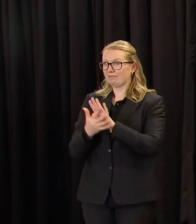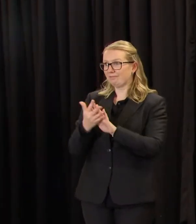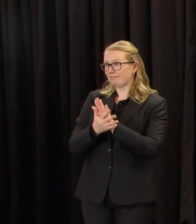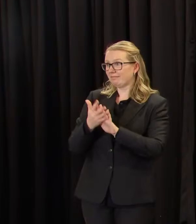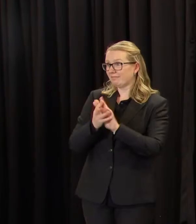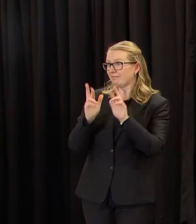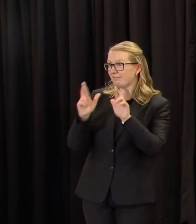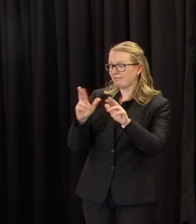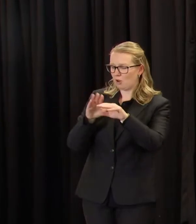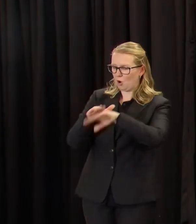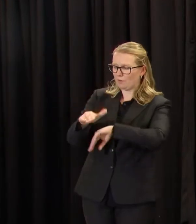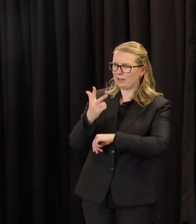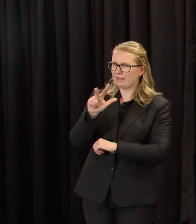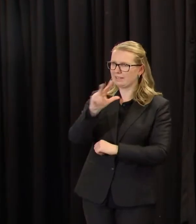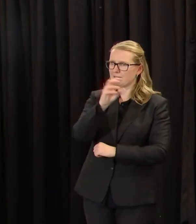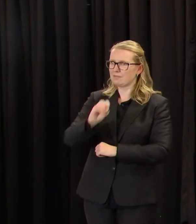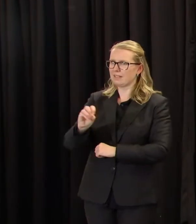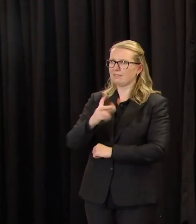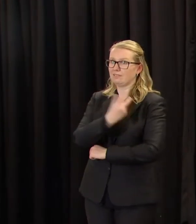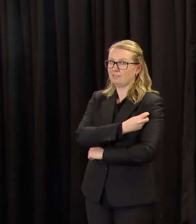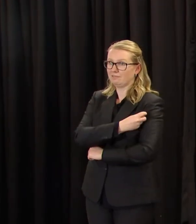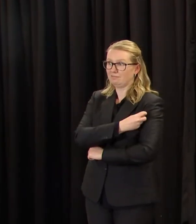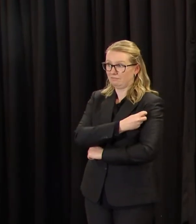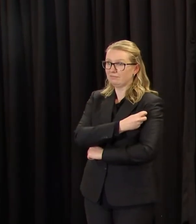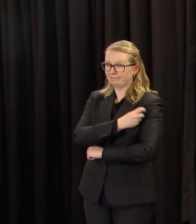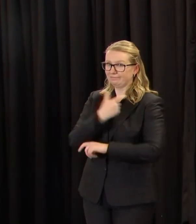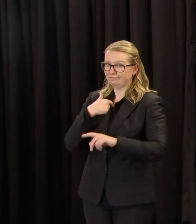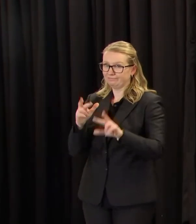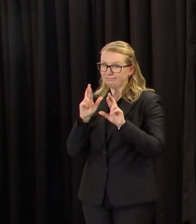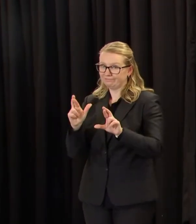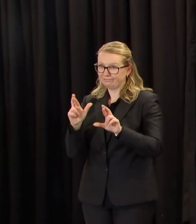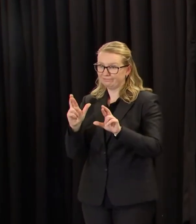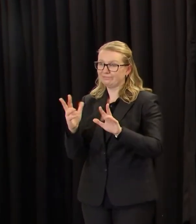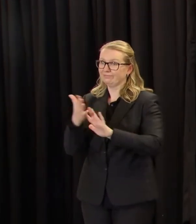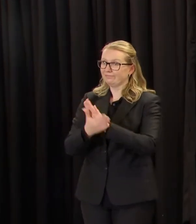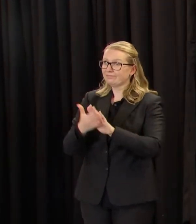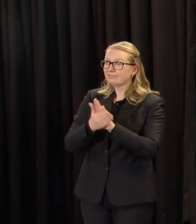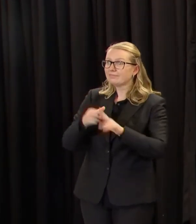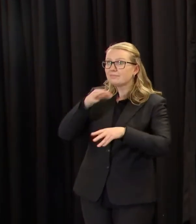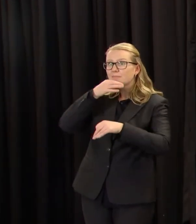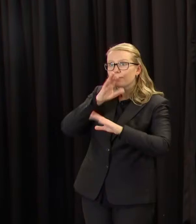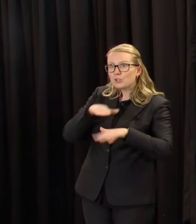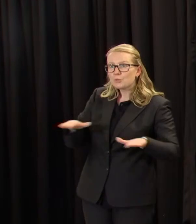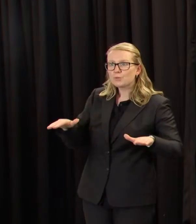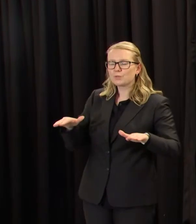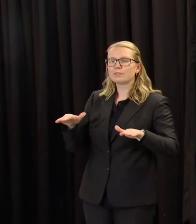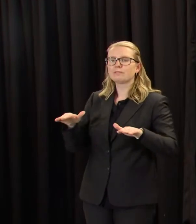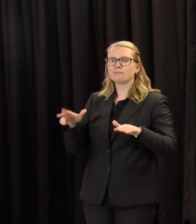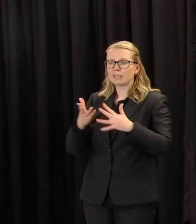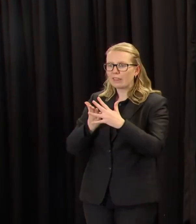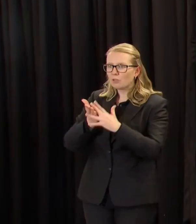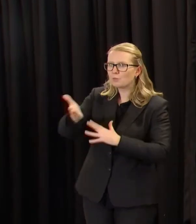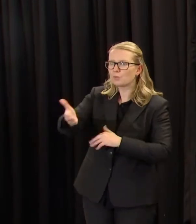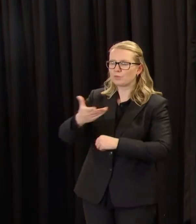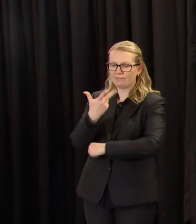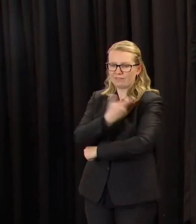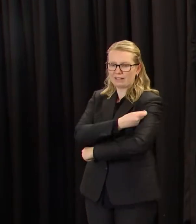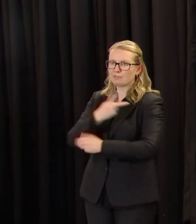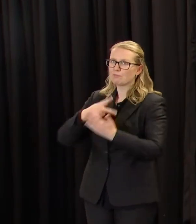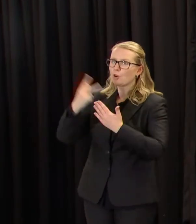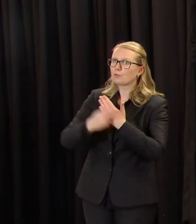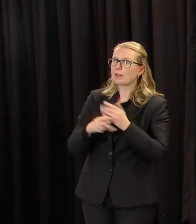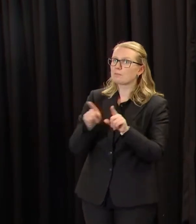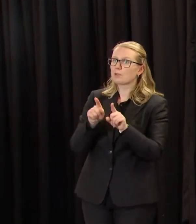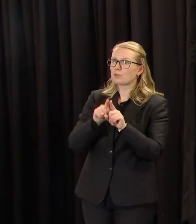beyond 80%. We've got our kids through that vaccine program, certainly 12